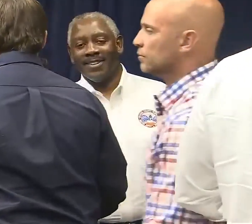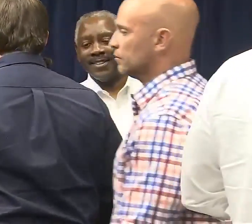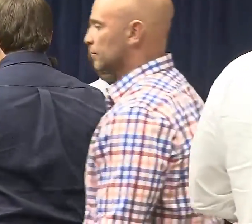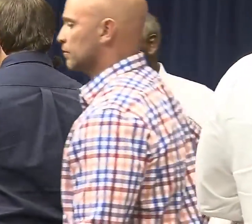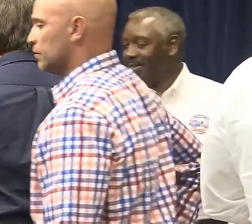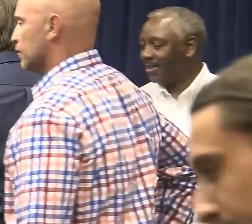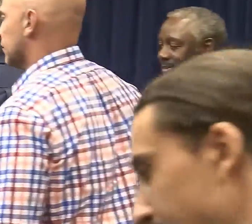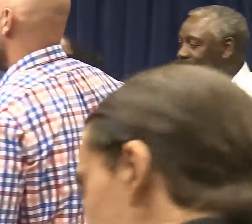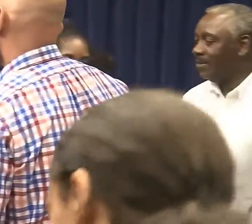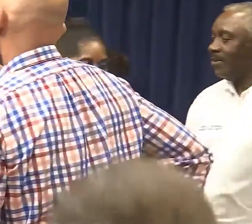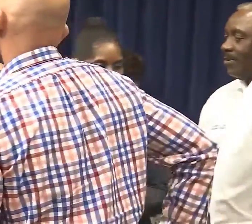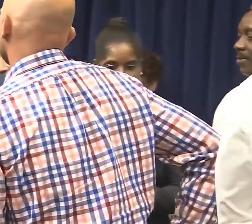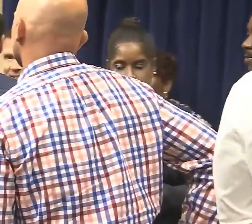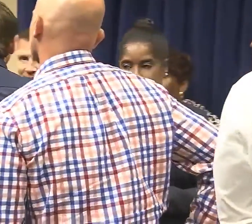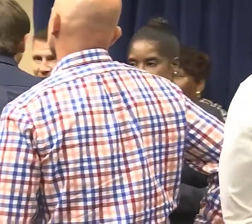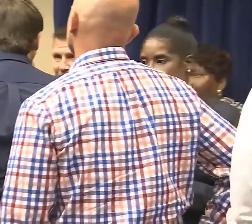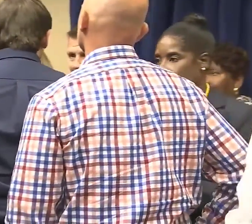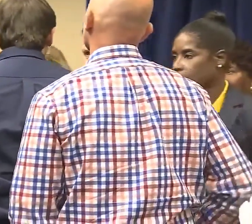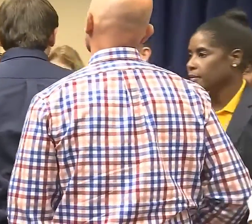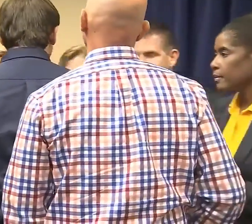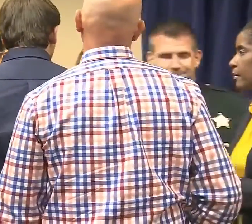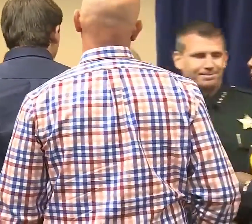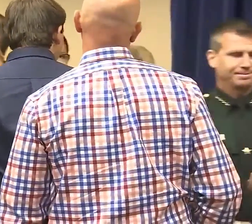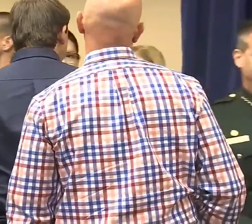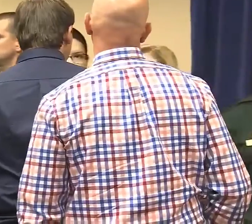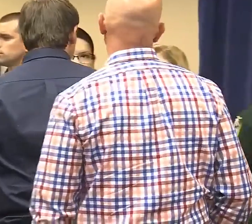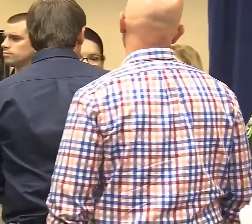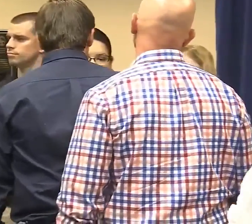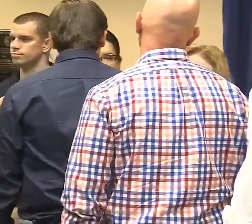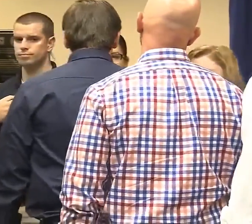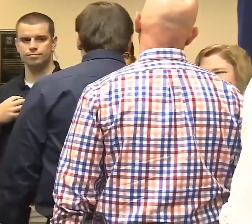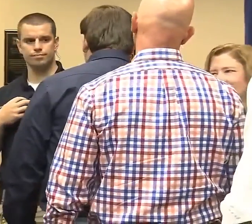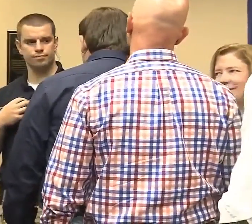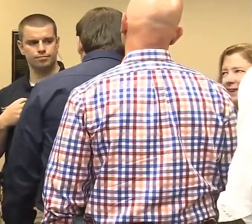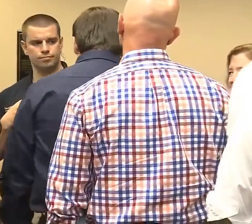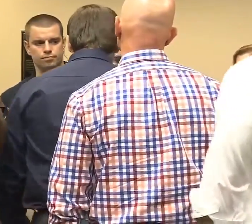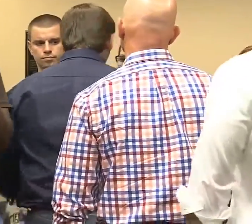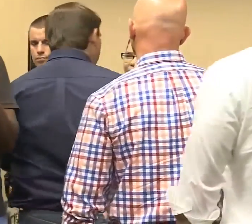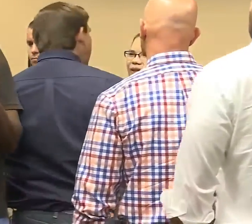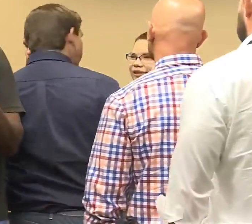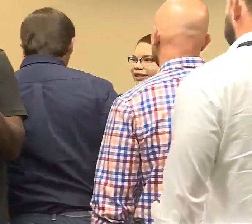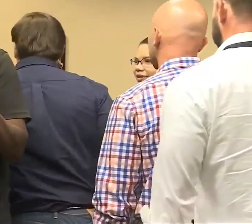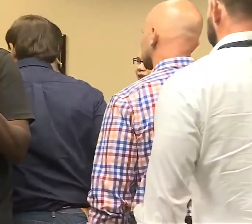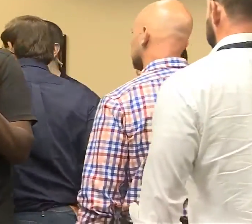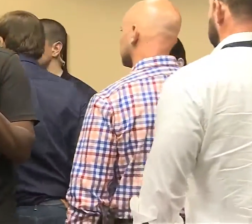Mayor.